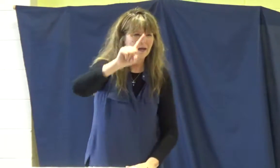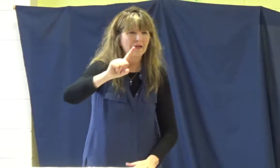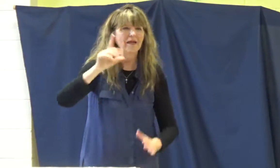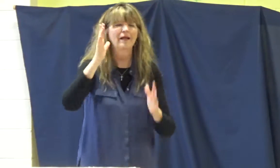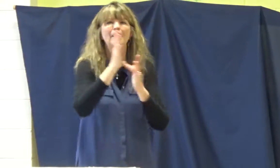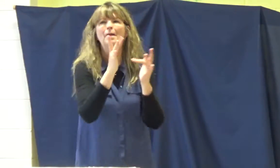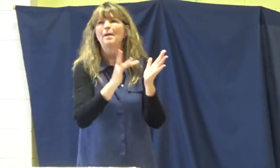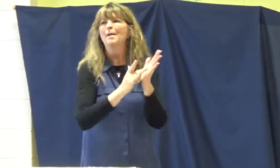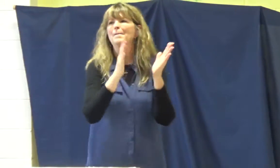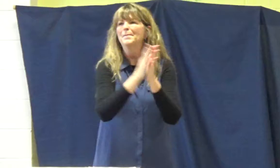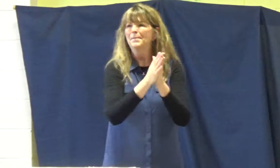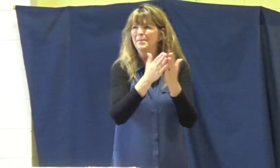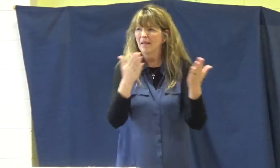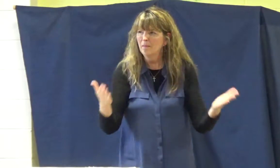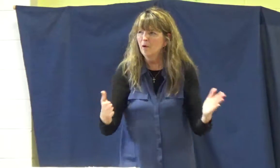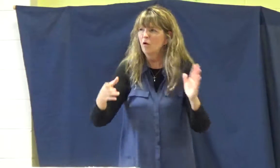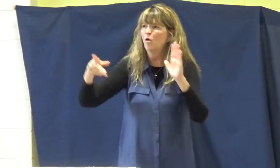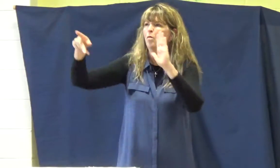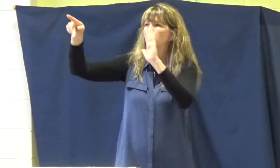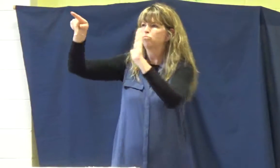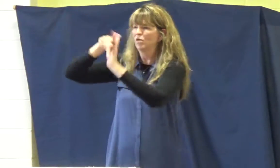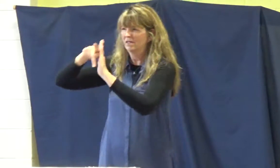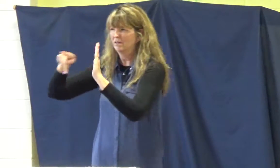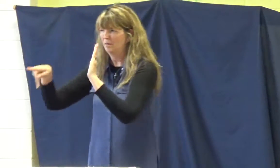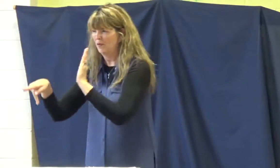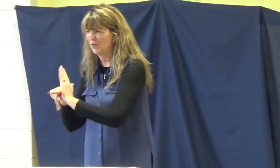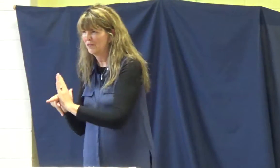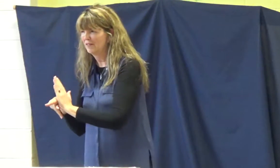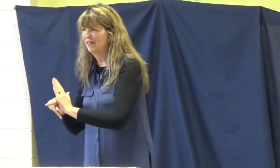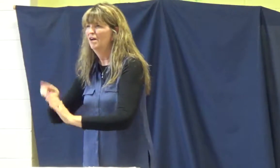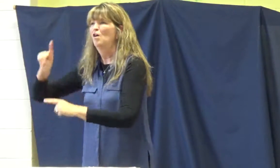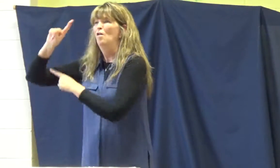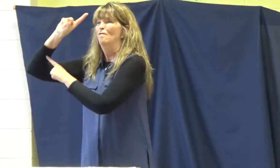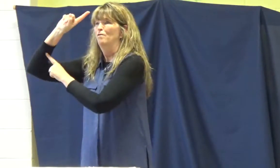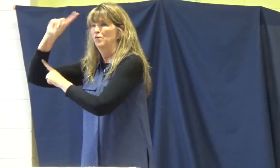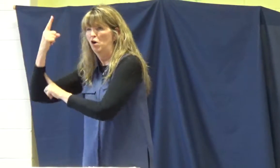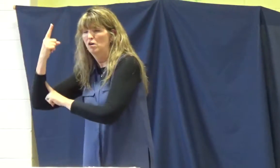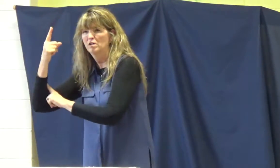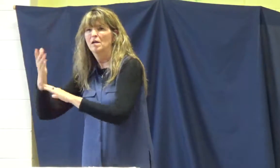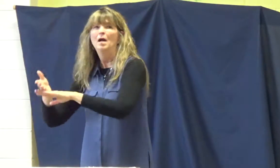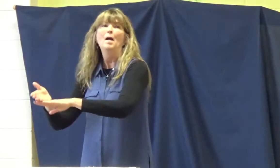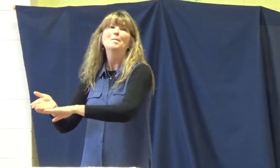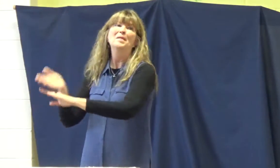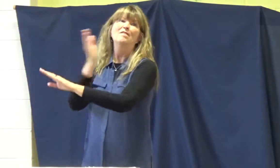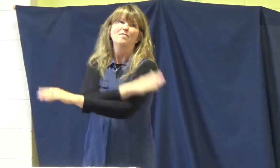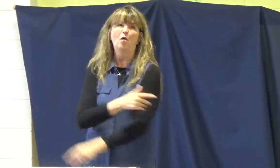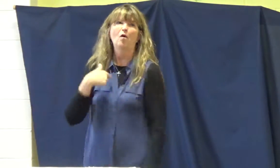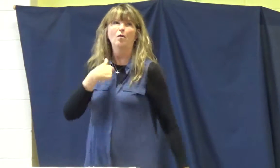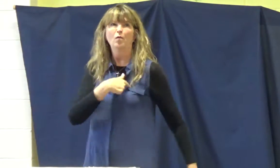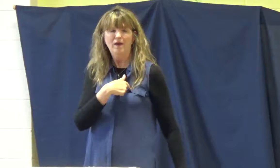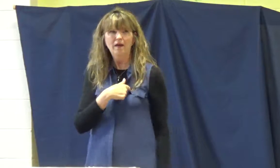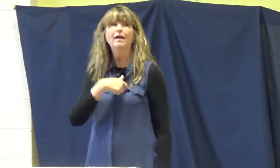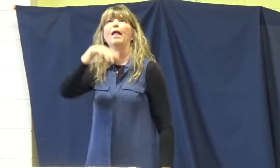And we should always check the biblical principles first